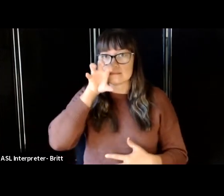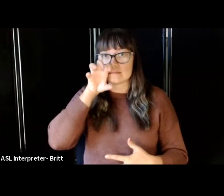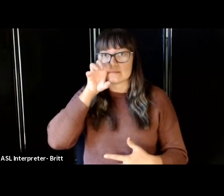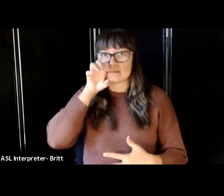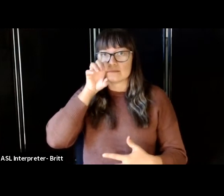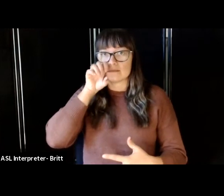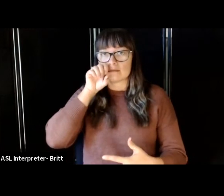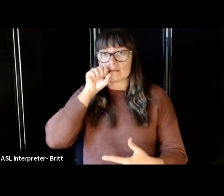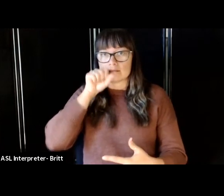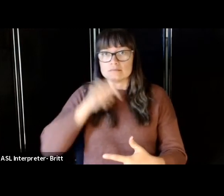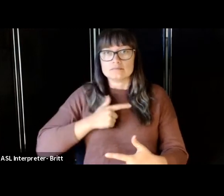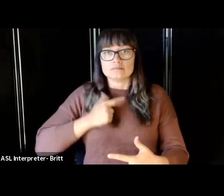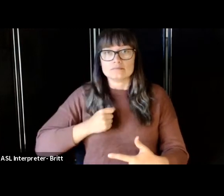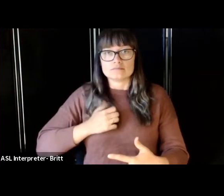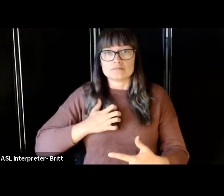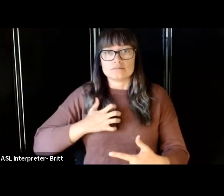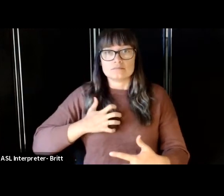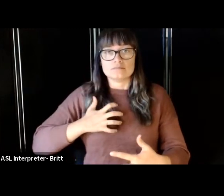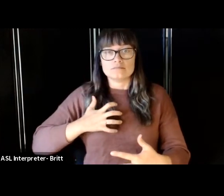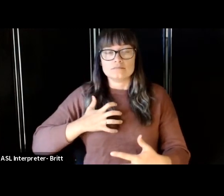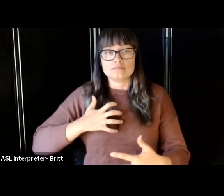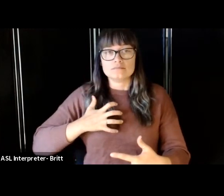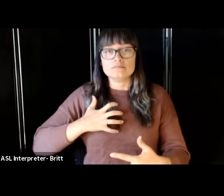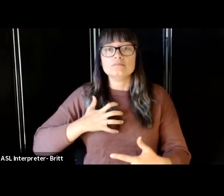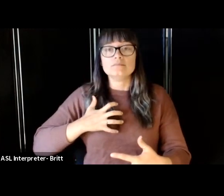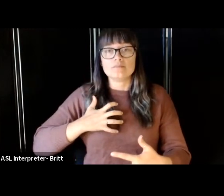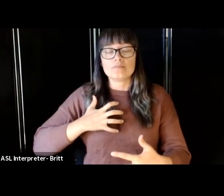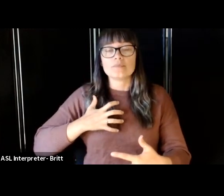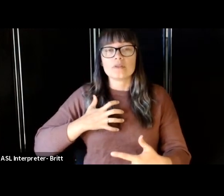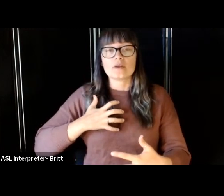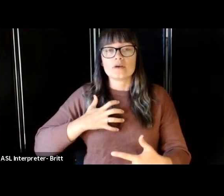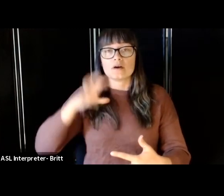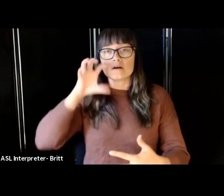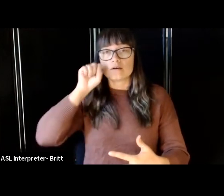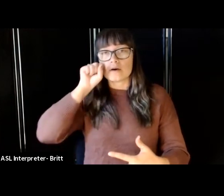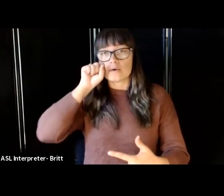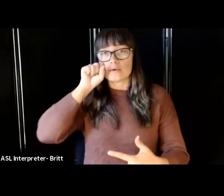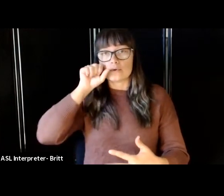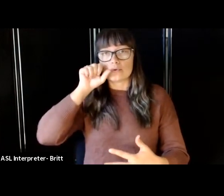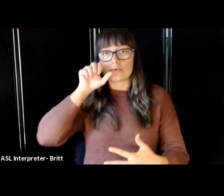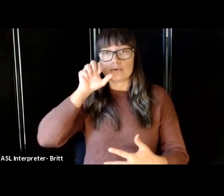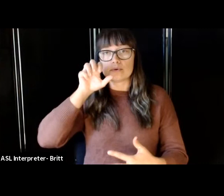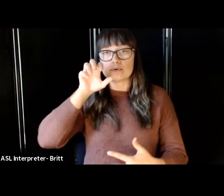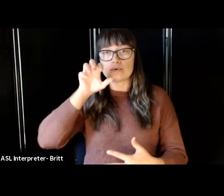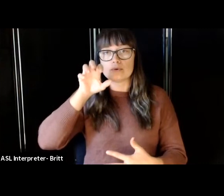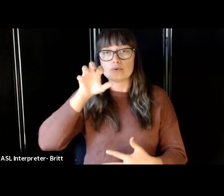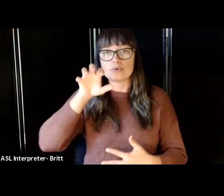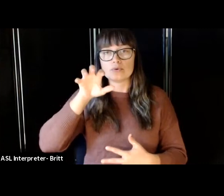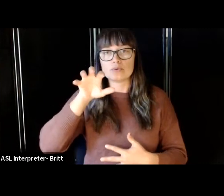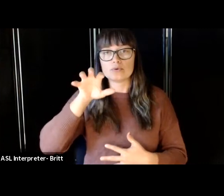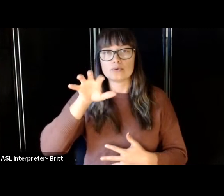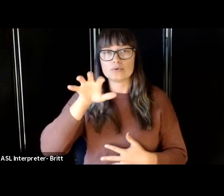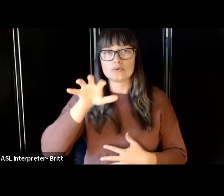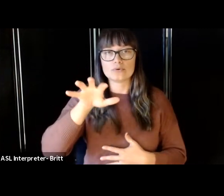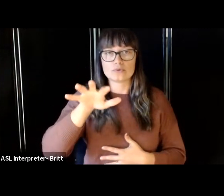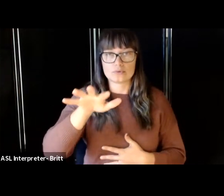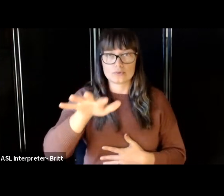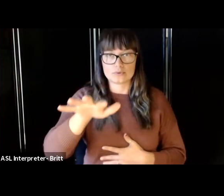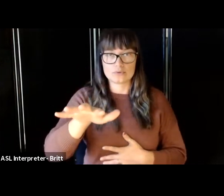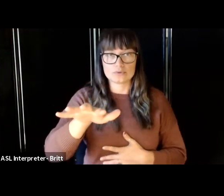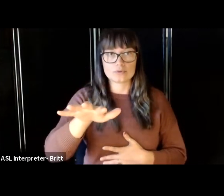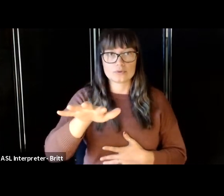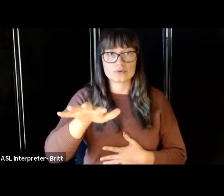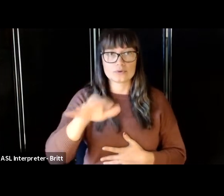fills your lungs. You're going to feel your chest expand a little bit. And when you exhale, your stomach comes back in. Really quickly, if you